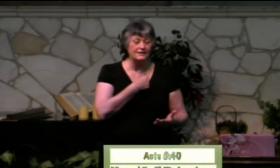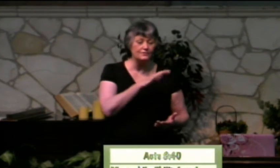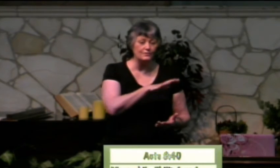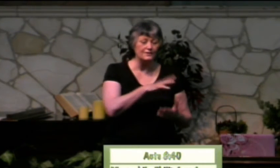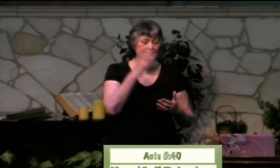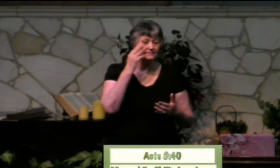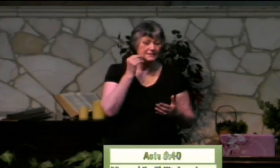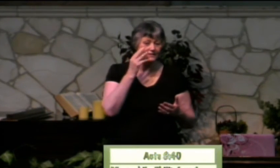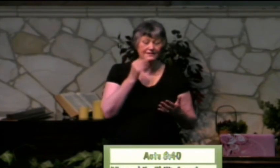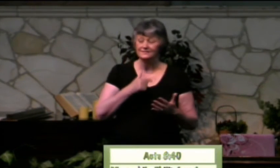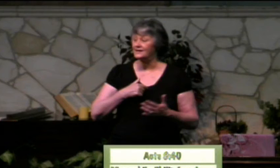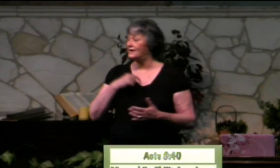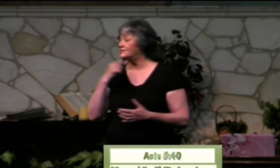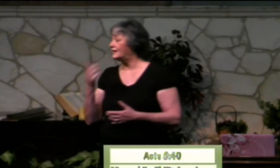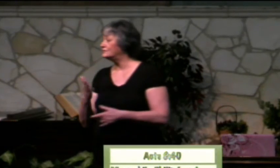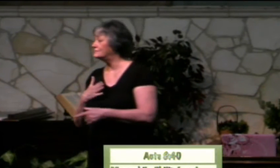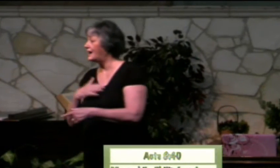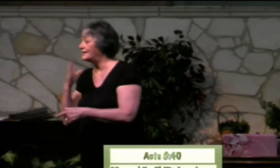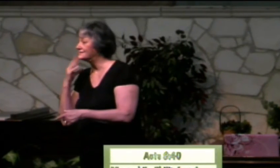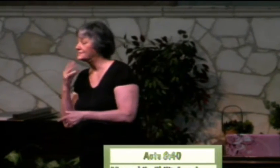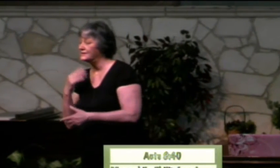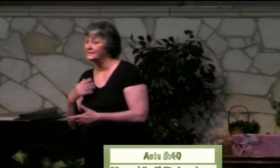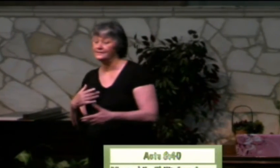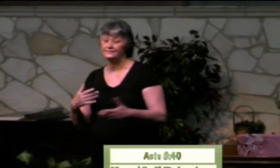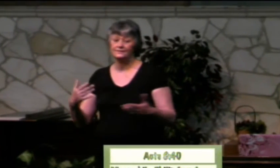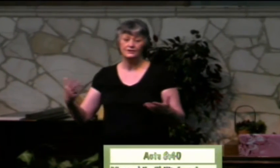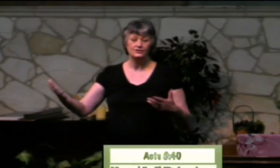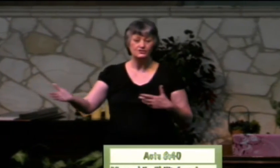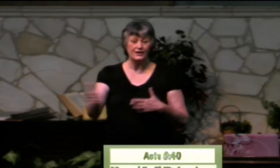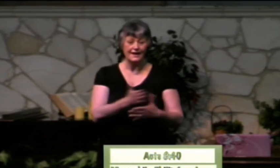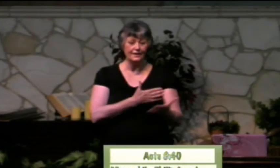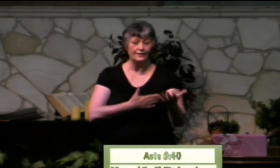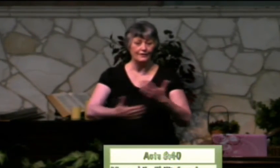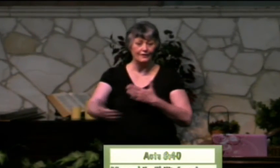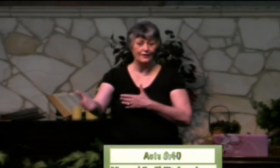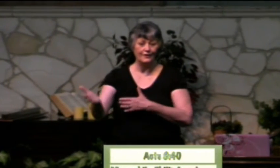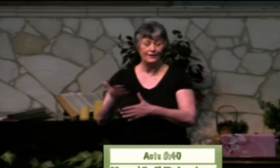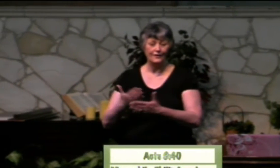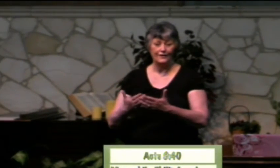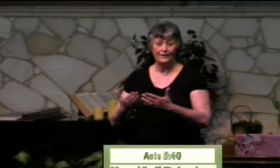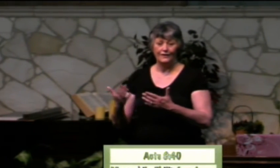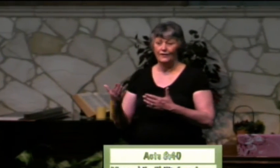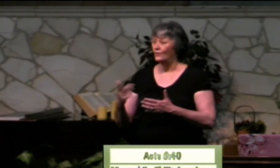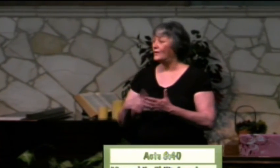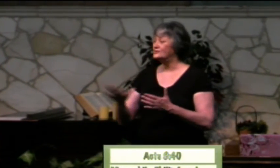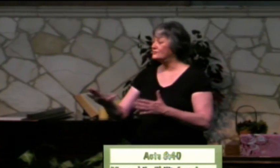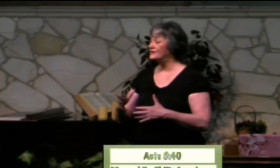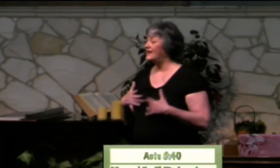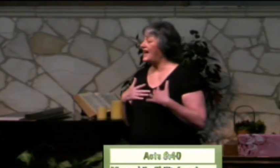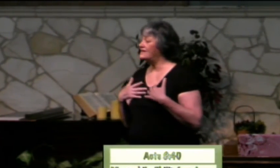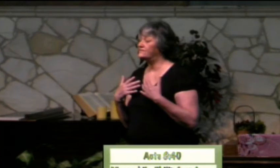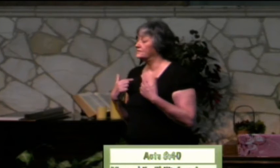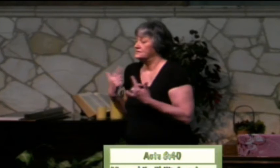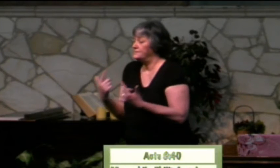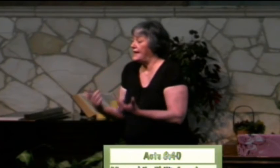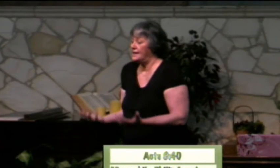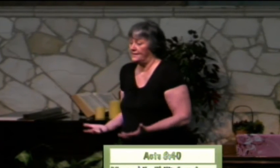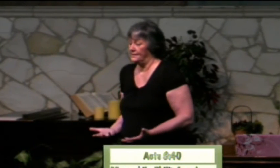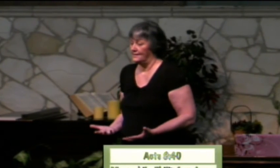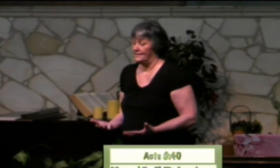your experience. I'll tell you my experience. Share. What's your life been?